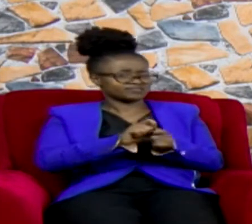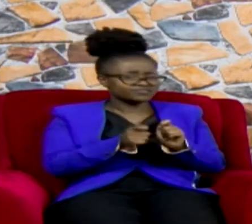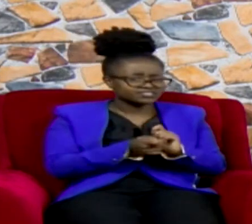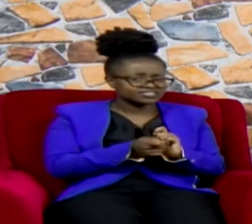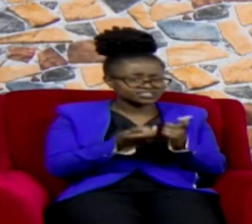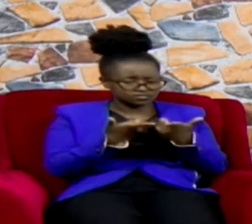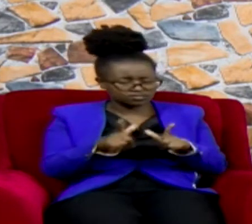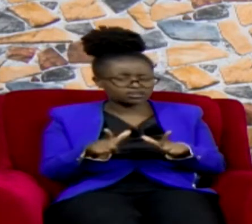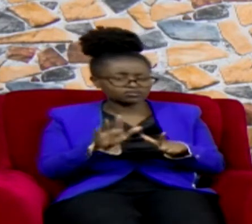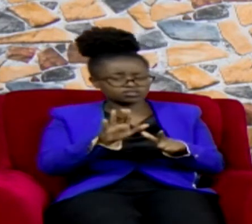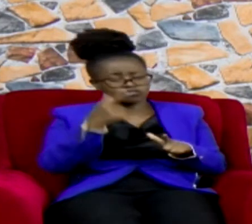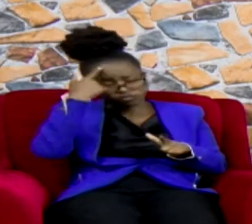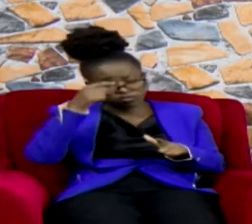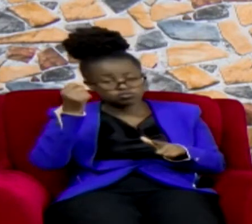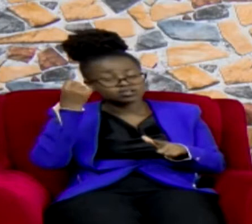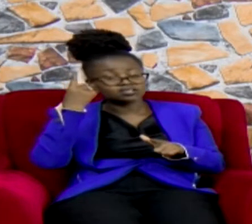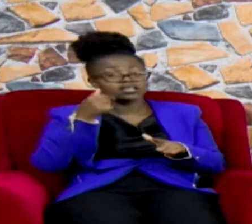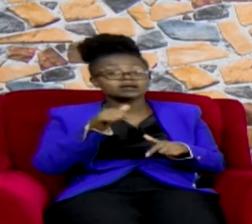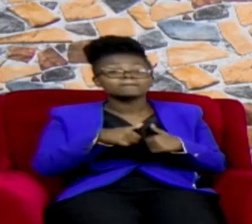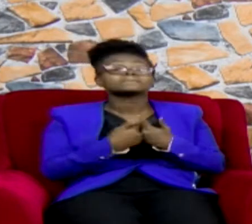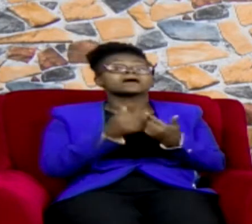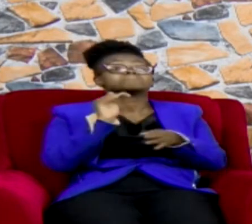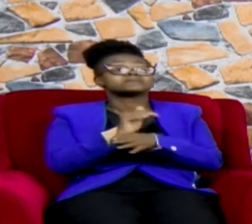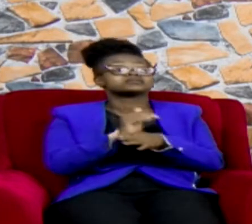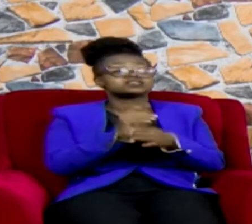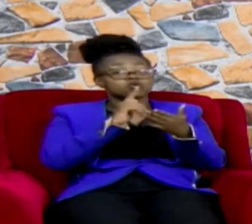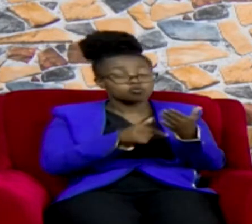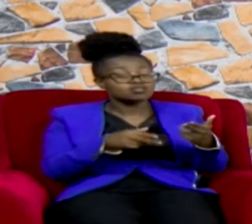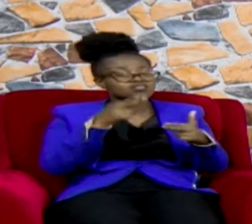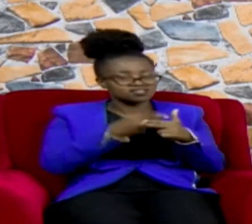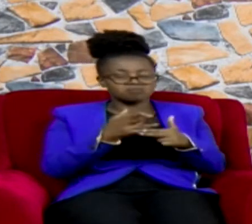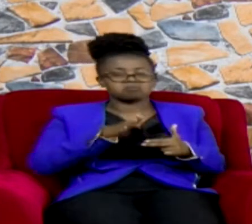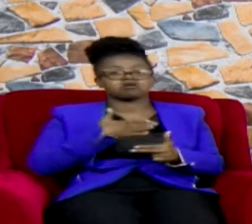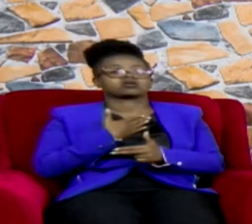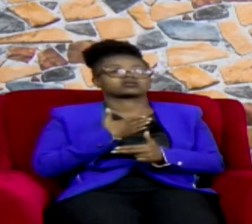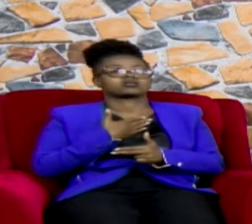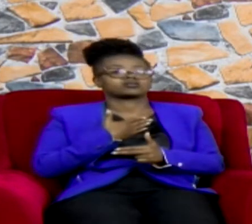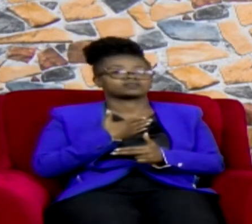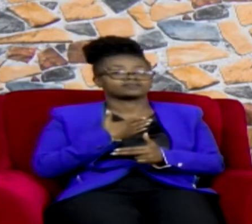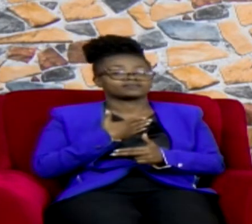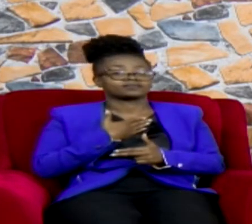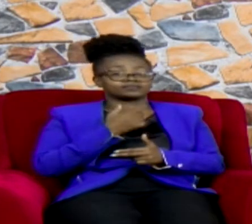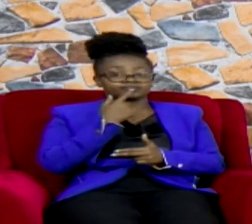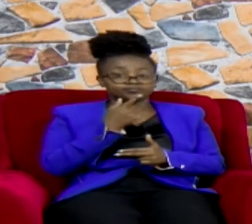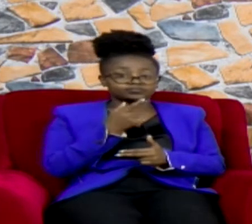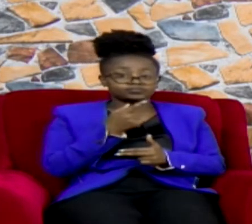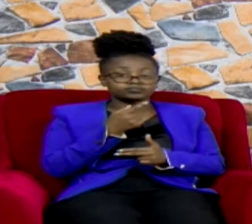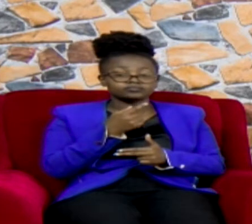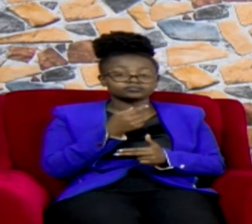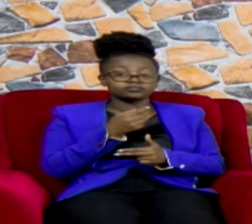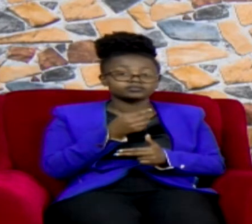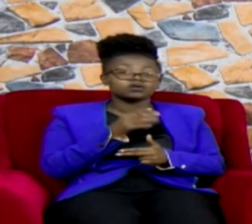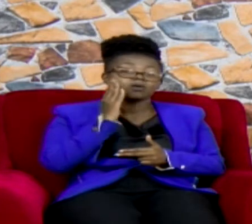his language for him to understand I am actually asking him what mom's name is. So, so I said, mom is